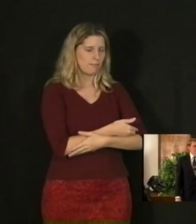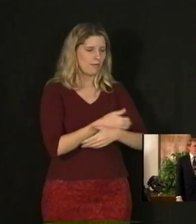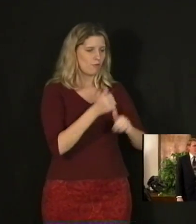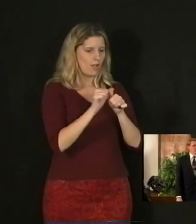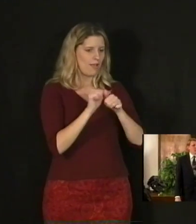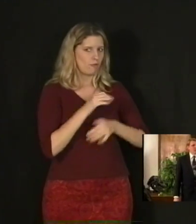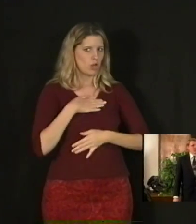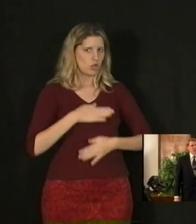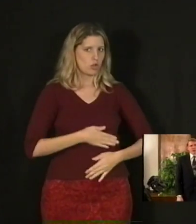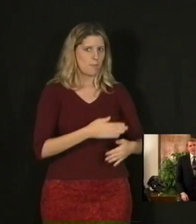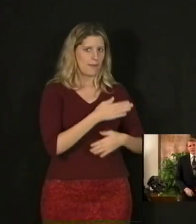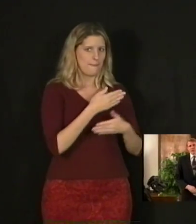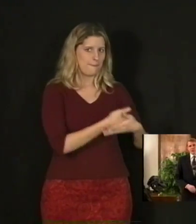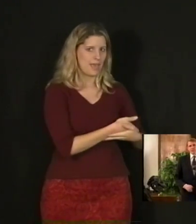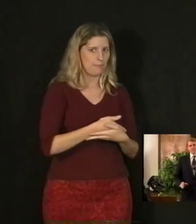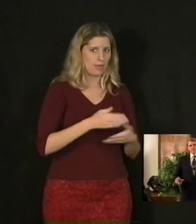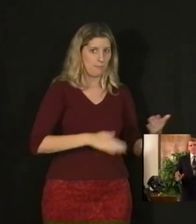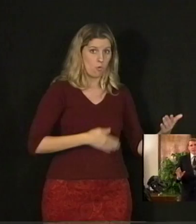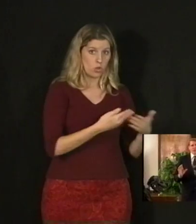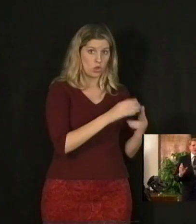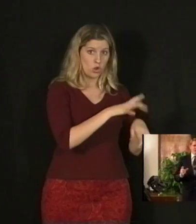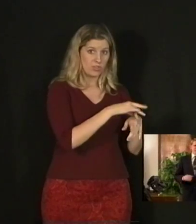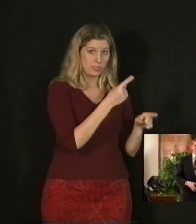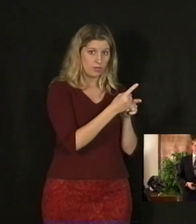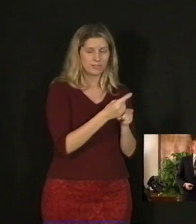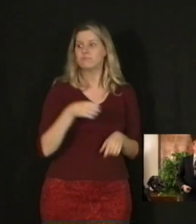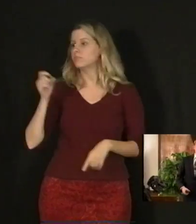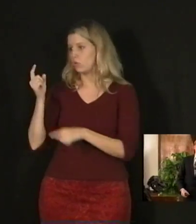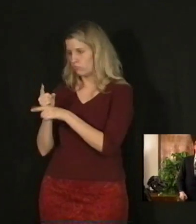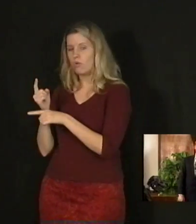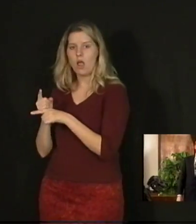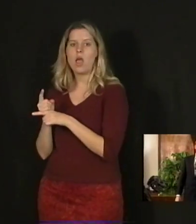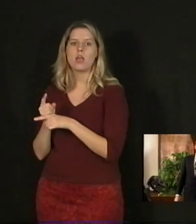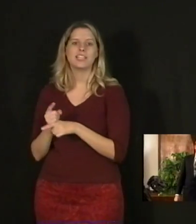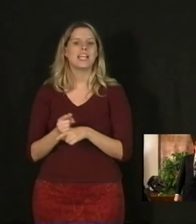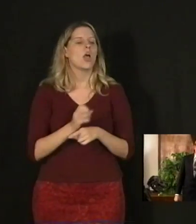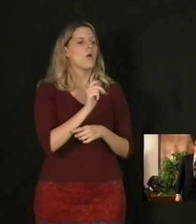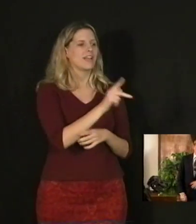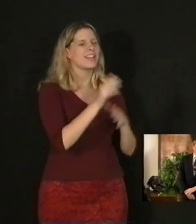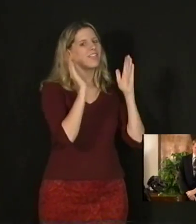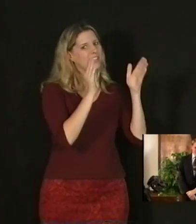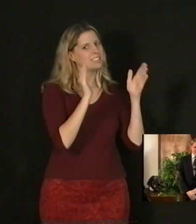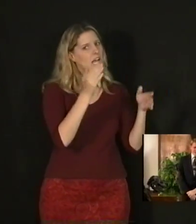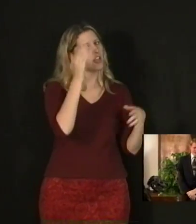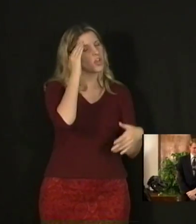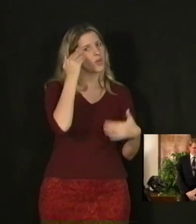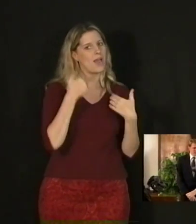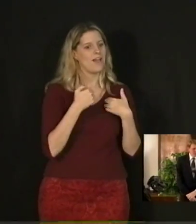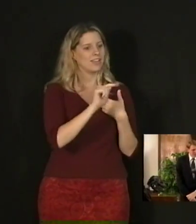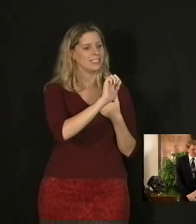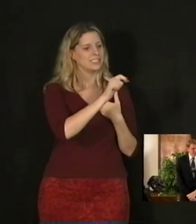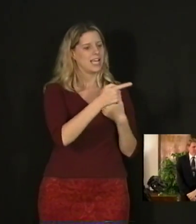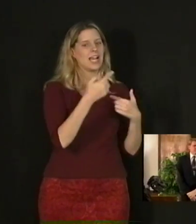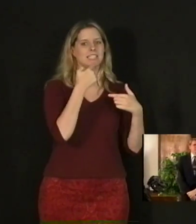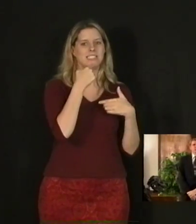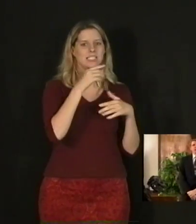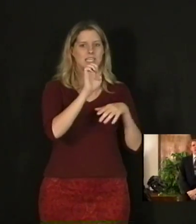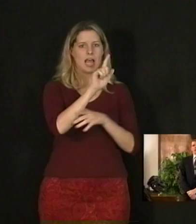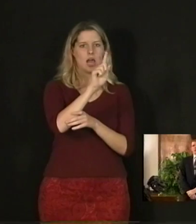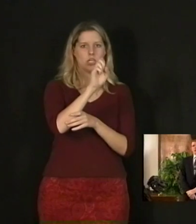right. I said, okay, fellas, now listen. I know you have the little tag that says elder, even though you're 17.